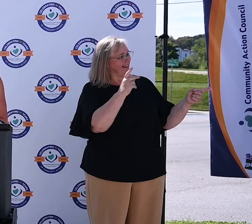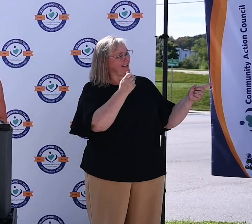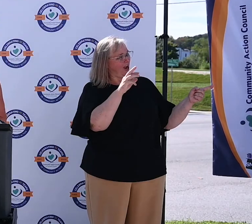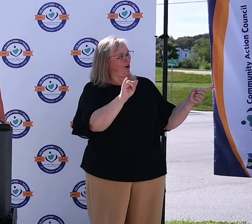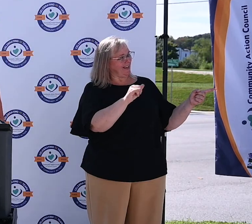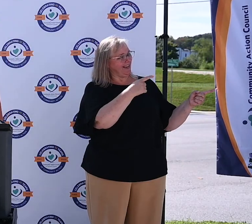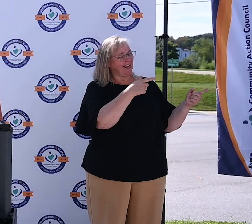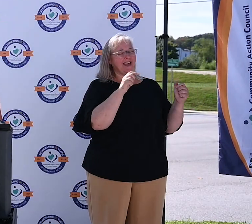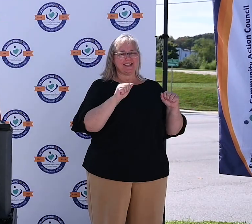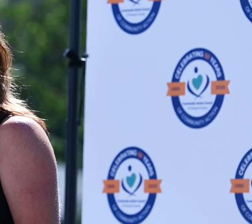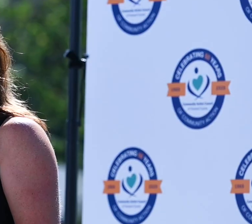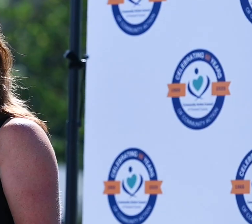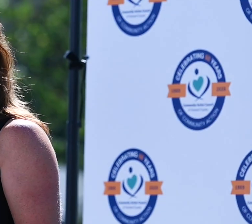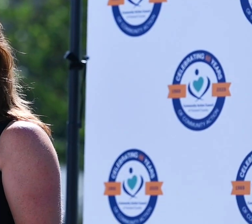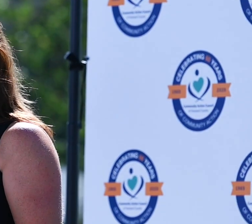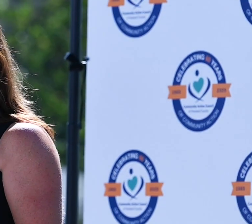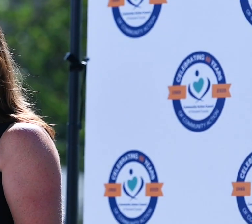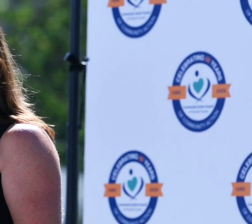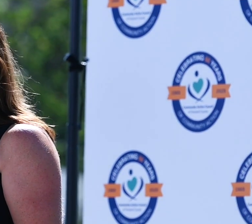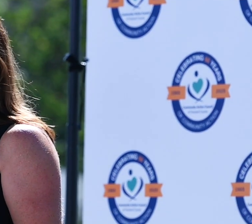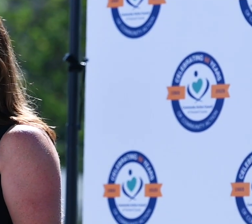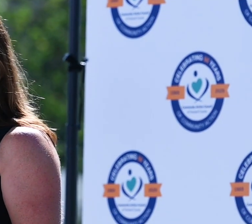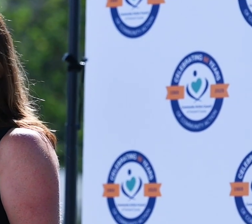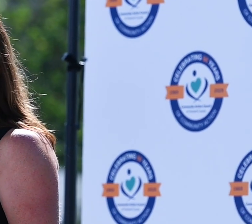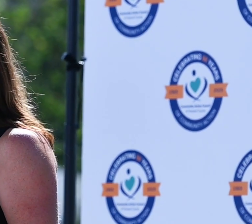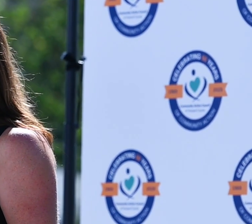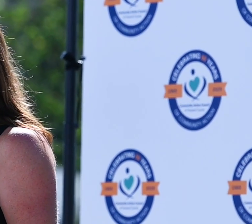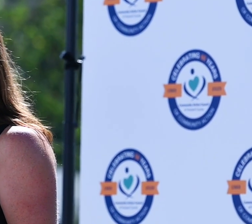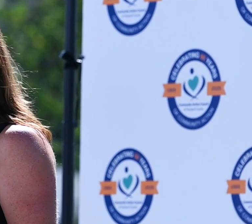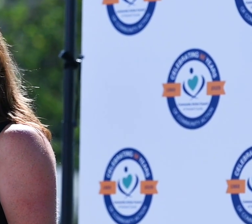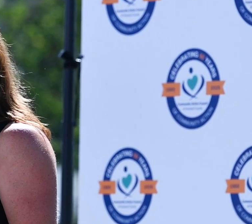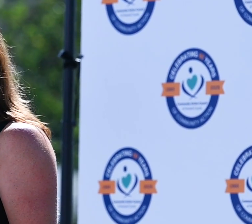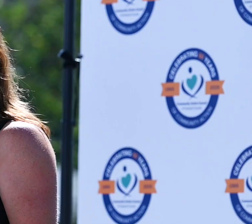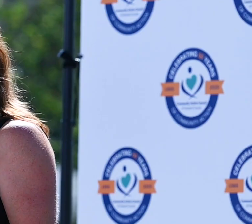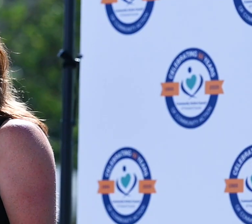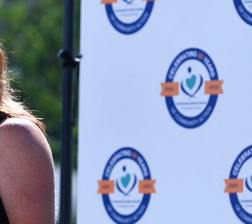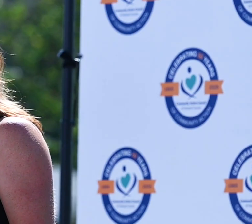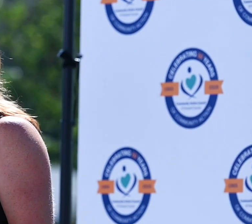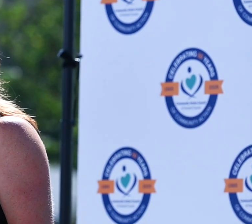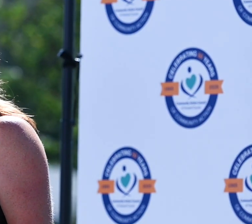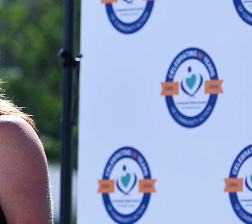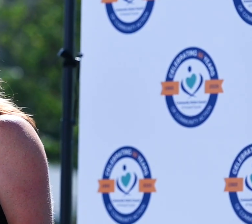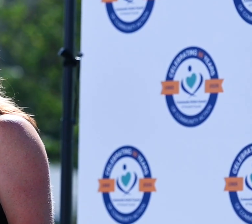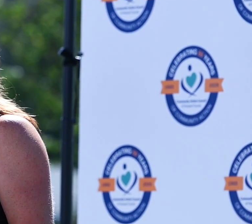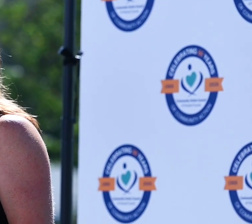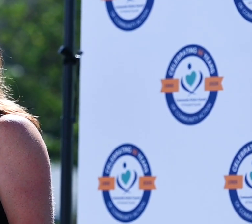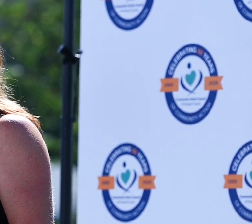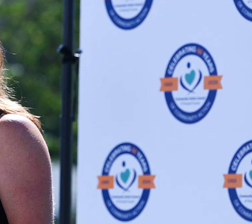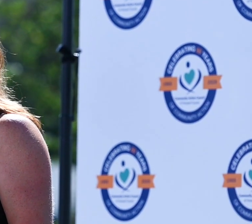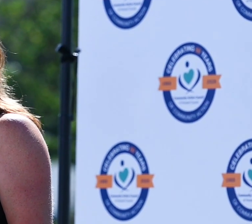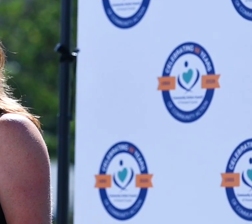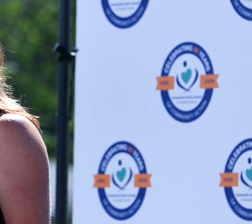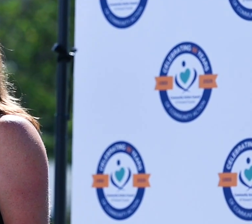you, our sweet little place is just done, as well as a beautiful new early childhood education